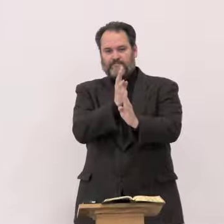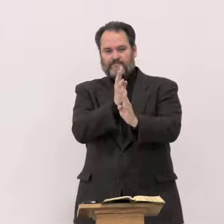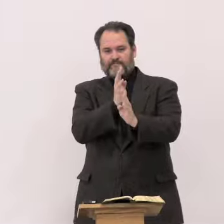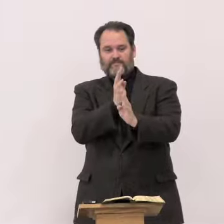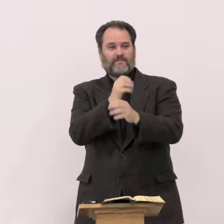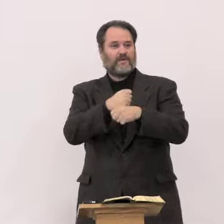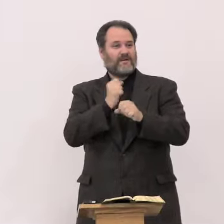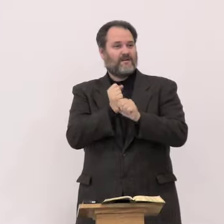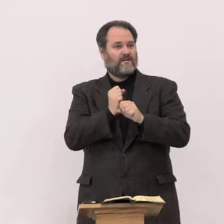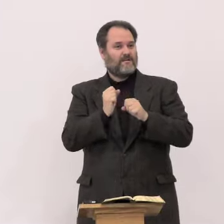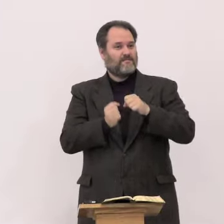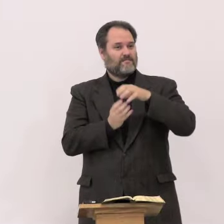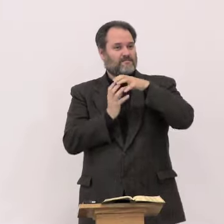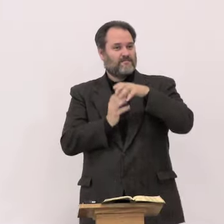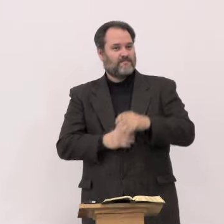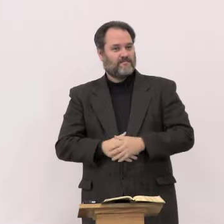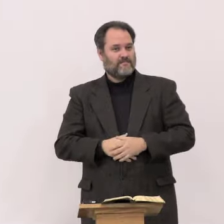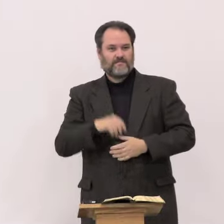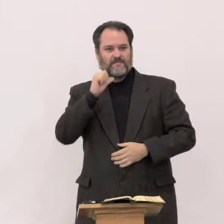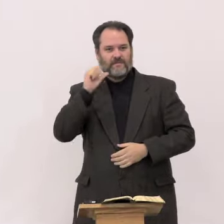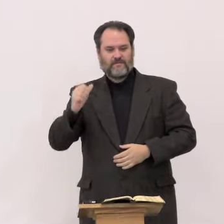started, you know, when